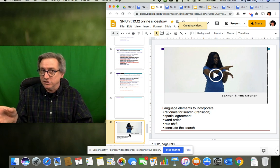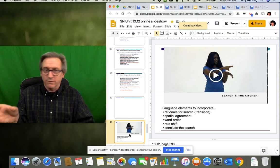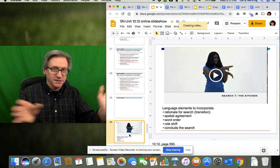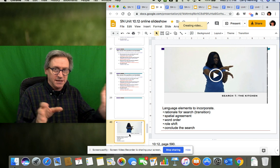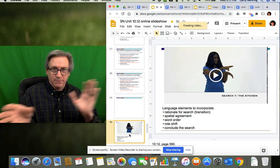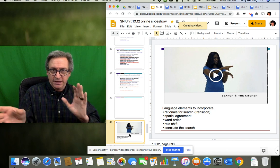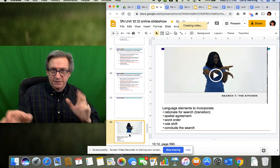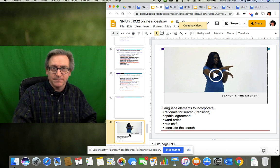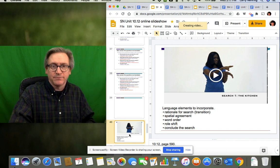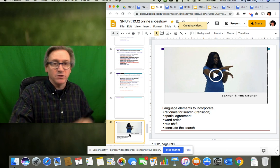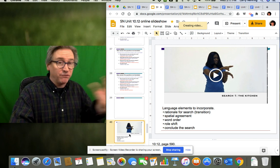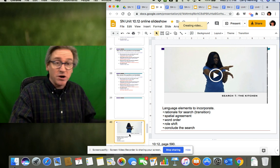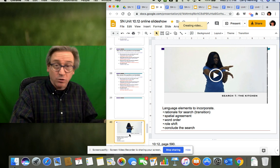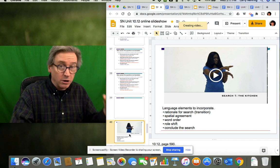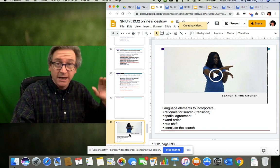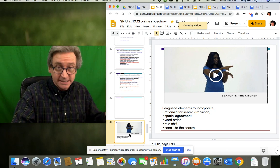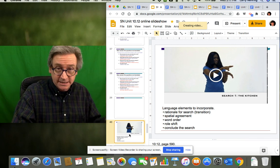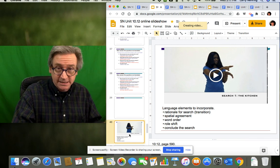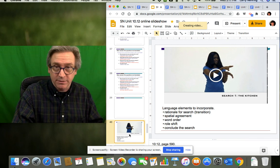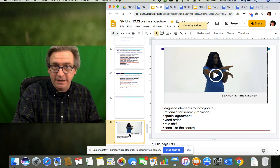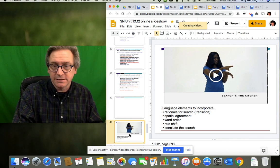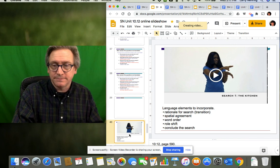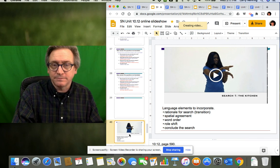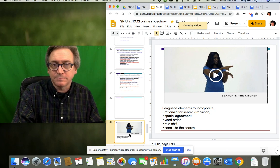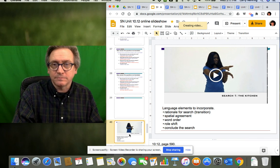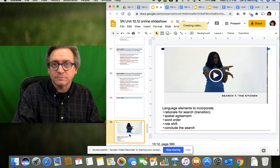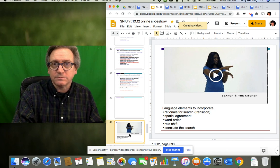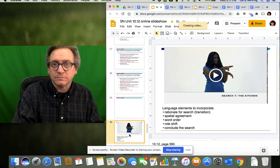office is always in the same place. The front door is in the same place.